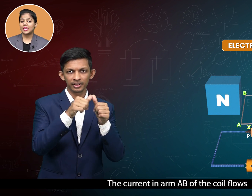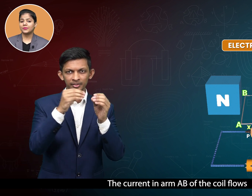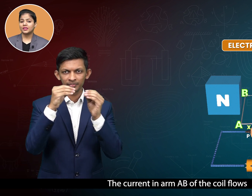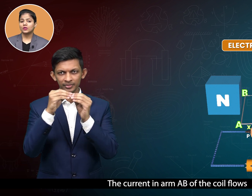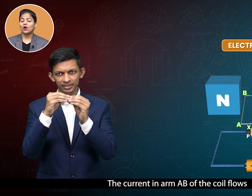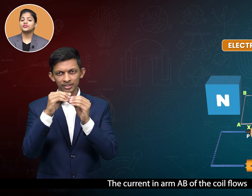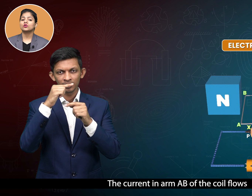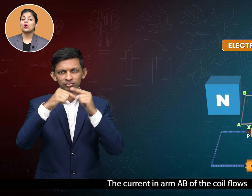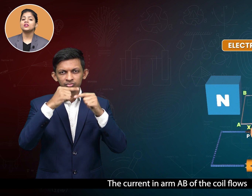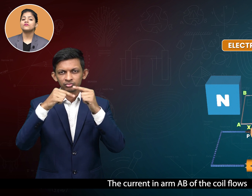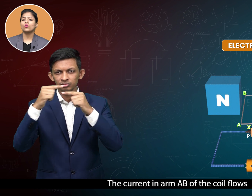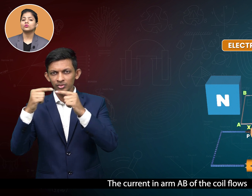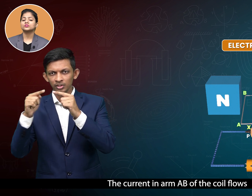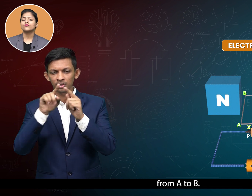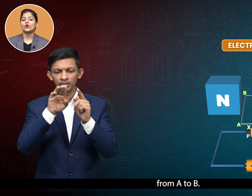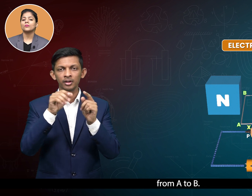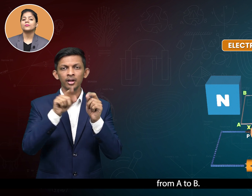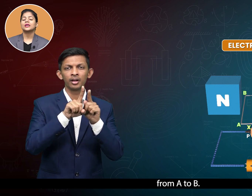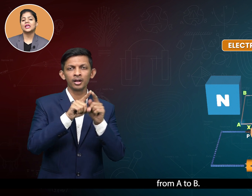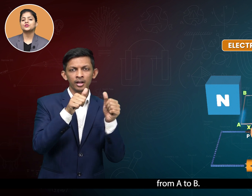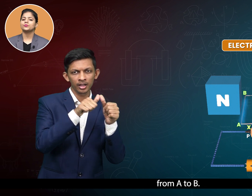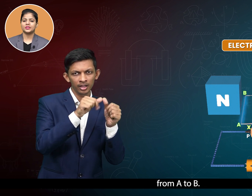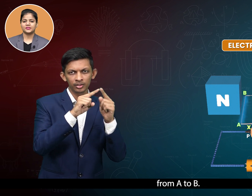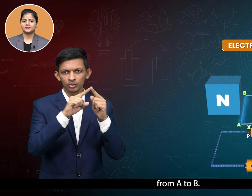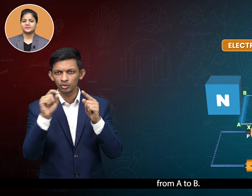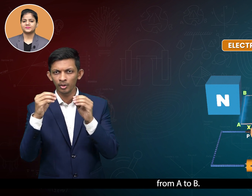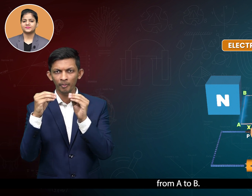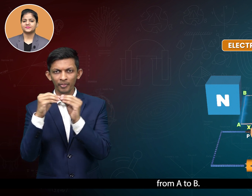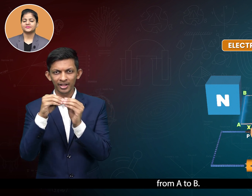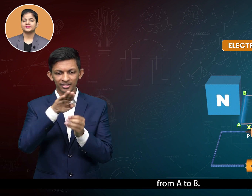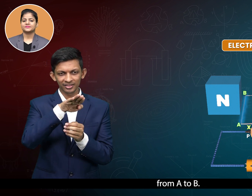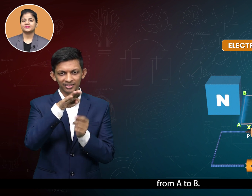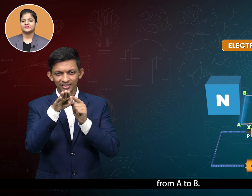arm AB of the coil flows from A to B.